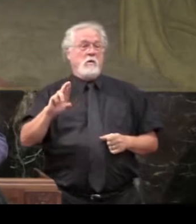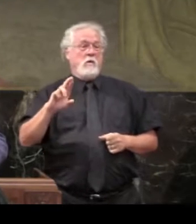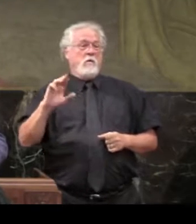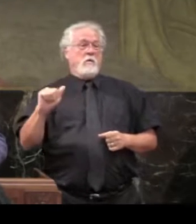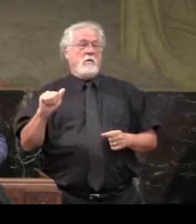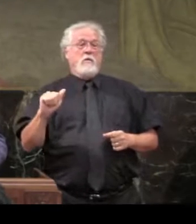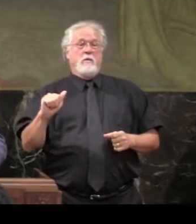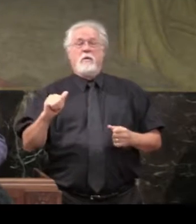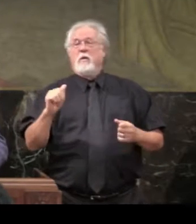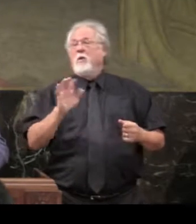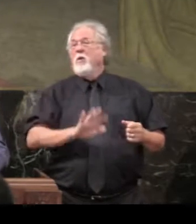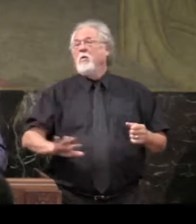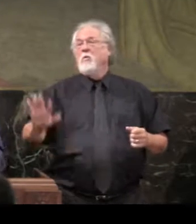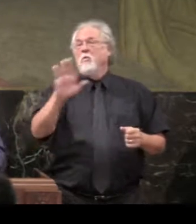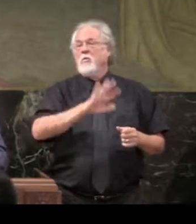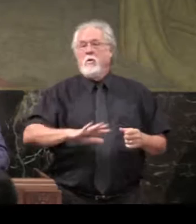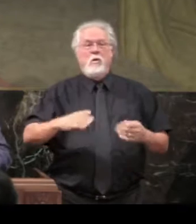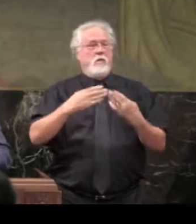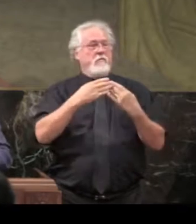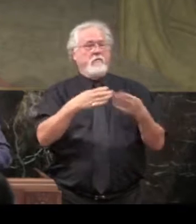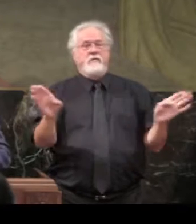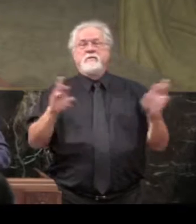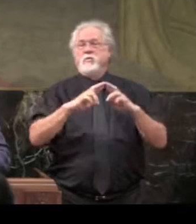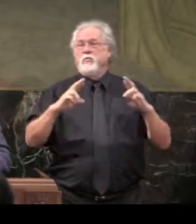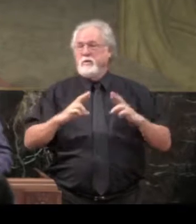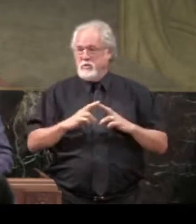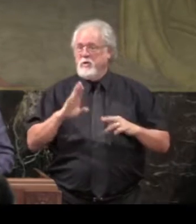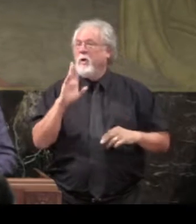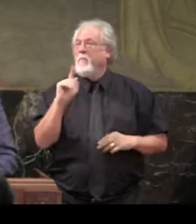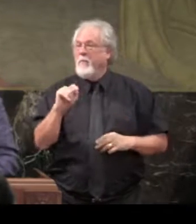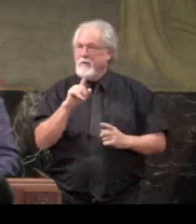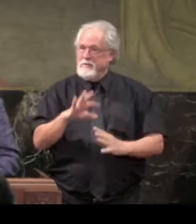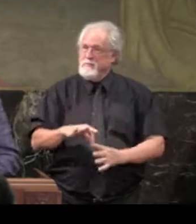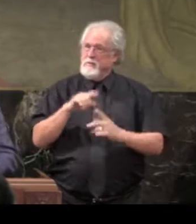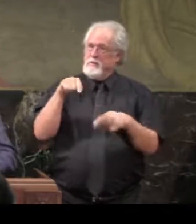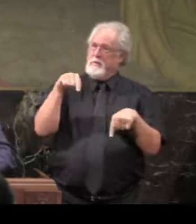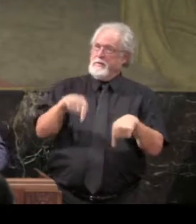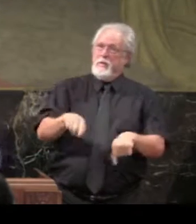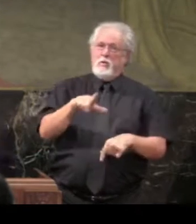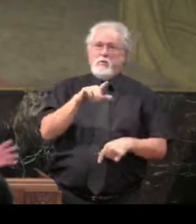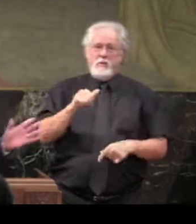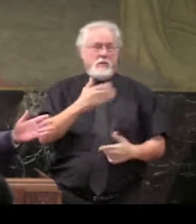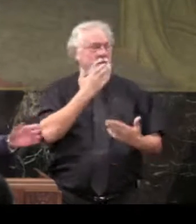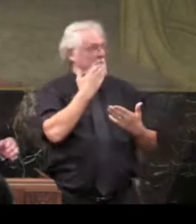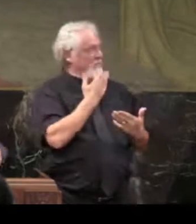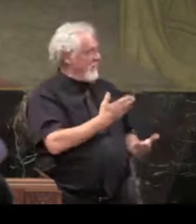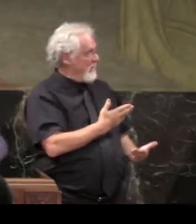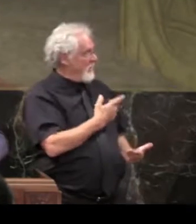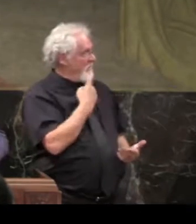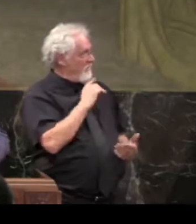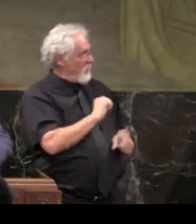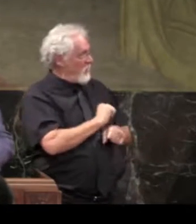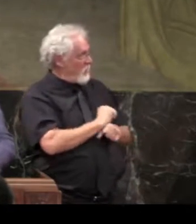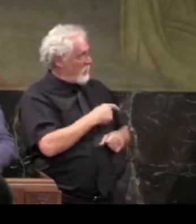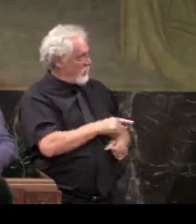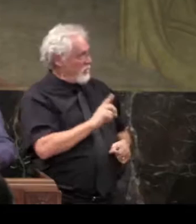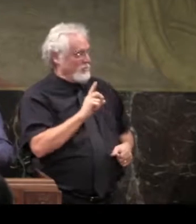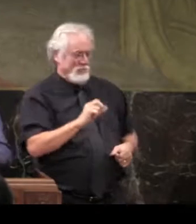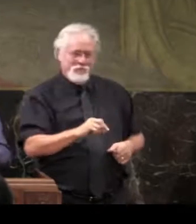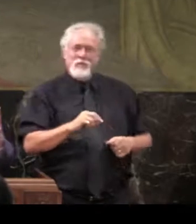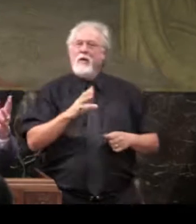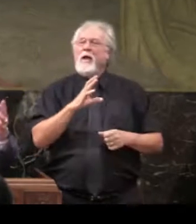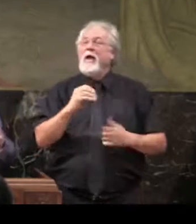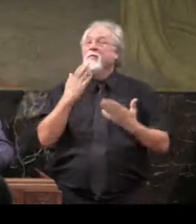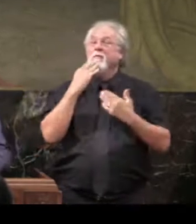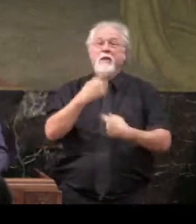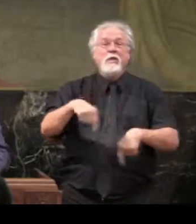Authority across the entire region, but especially here in Louisiana. Thank you, Leslie, for the work that you're doing, and thanks